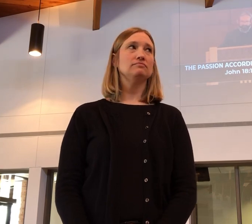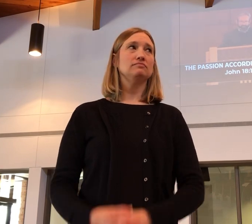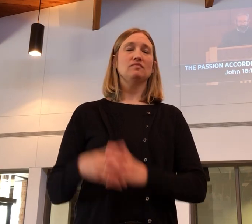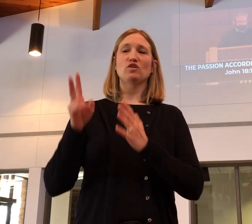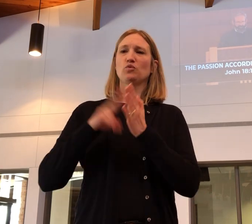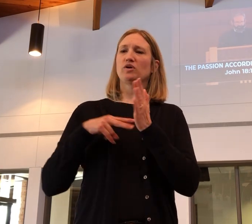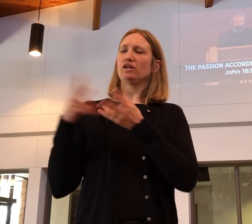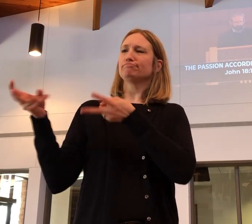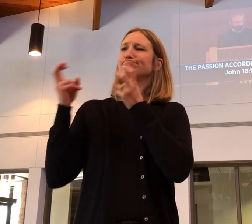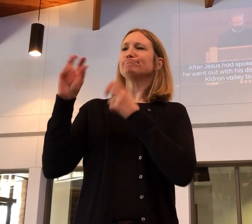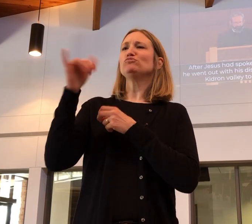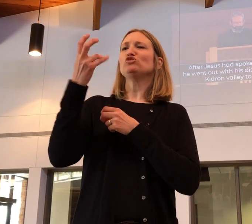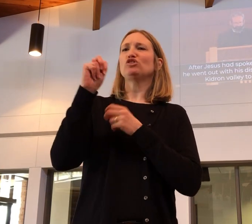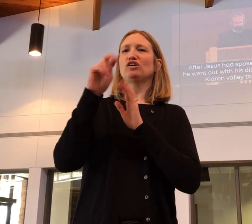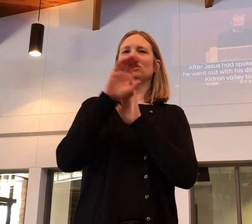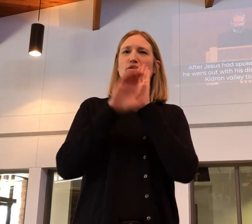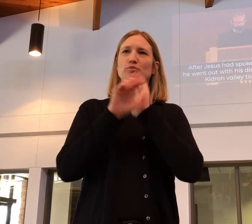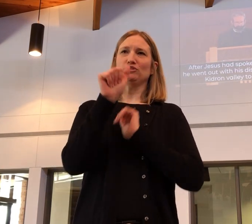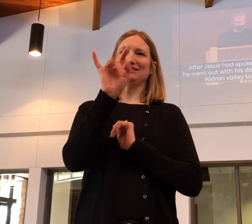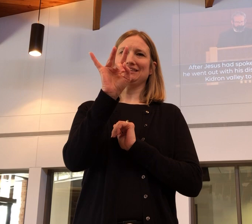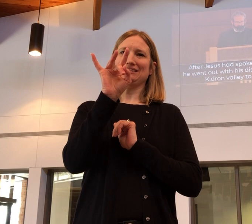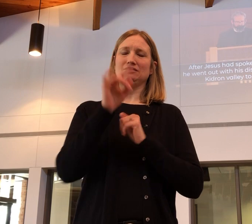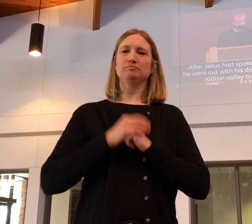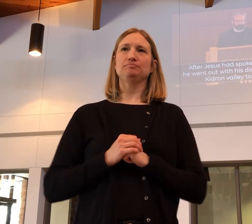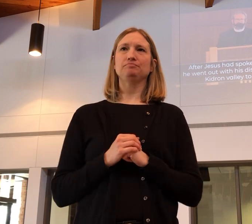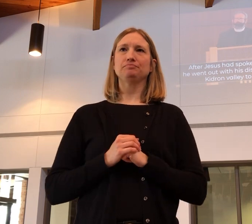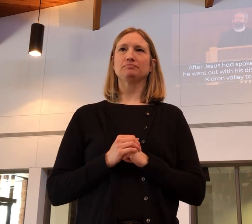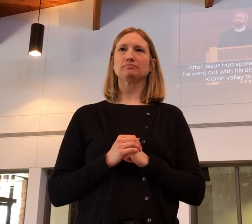John, the 18th chapter.